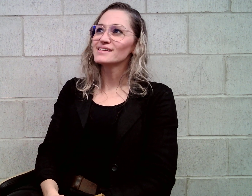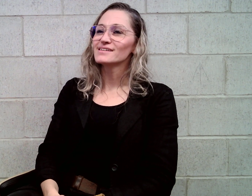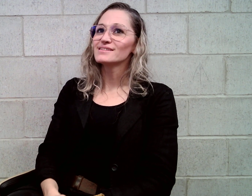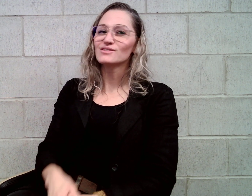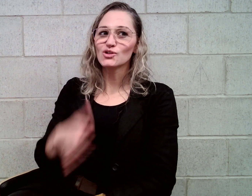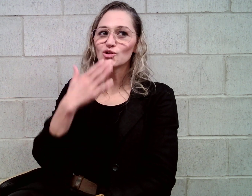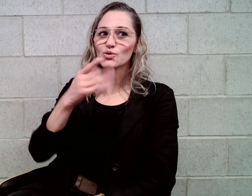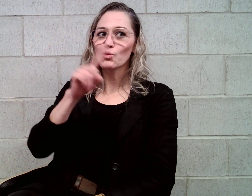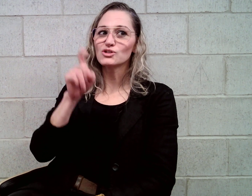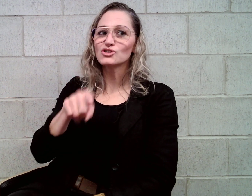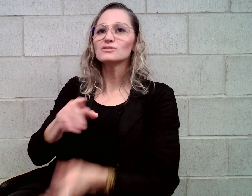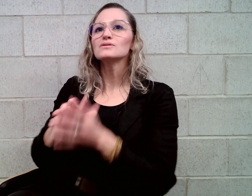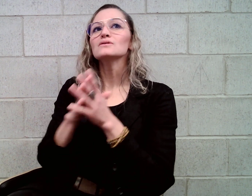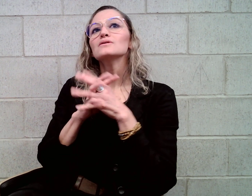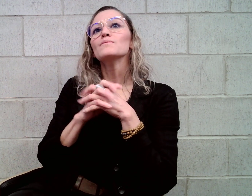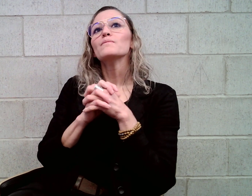Wow, it's a good question.